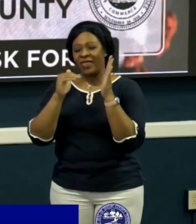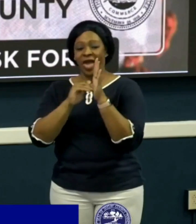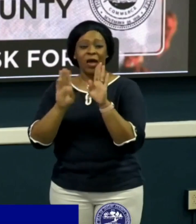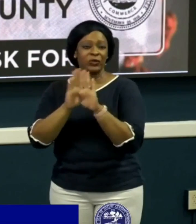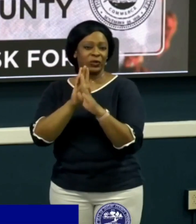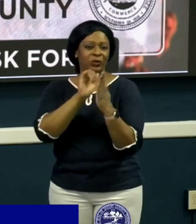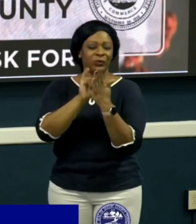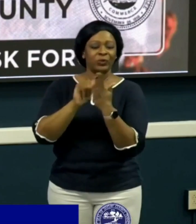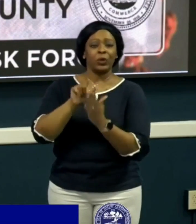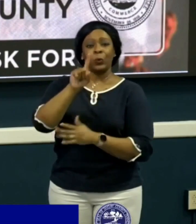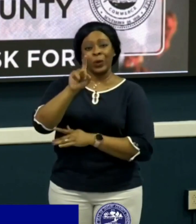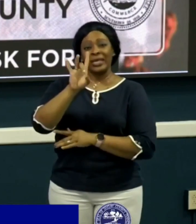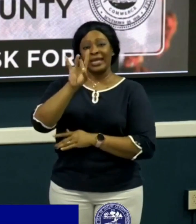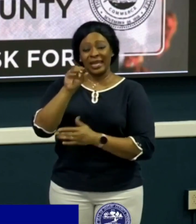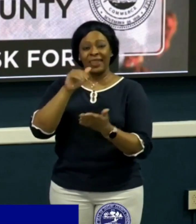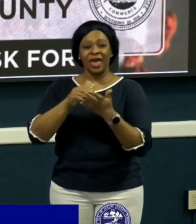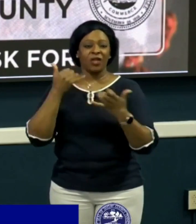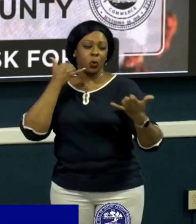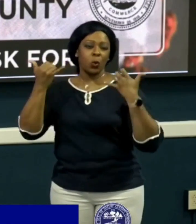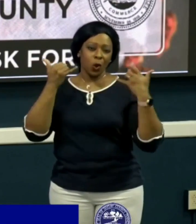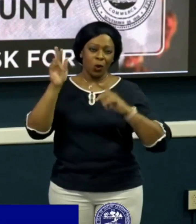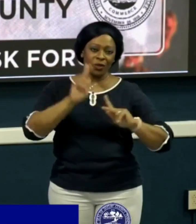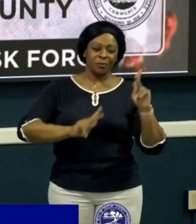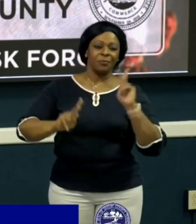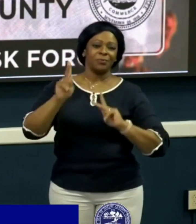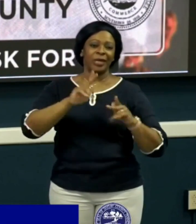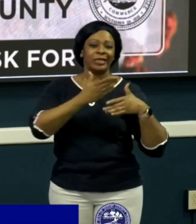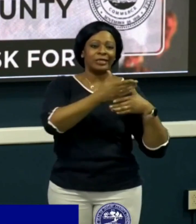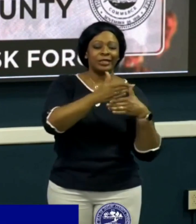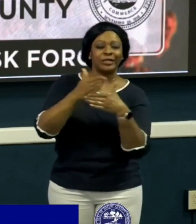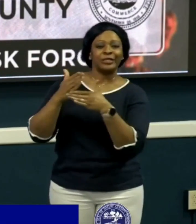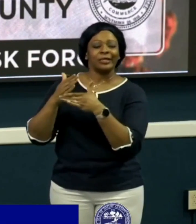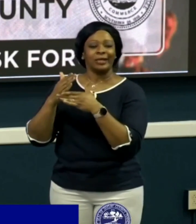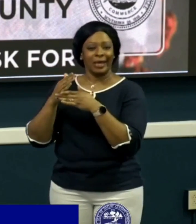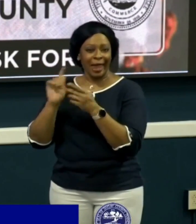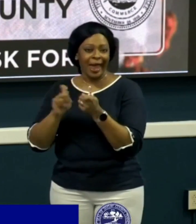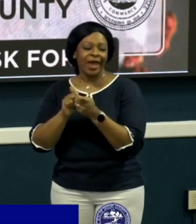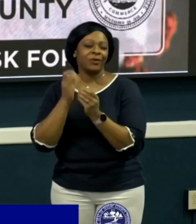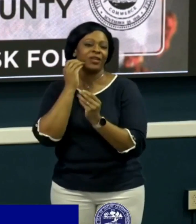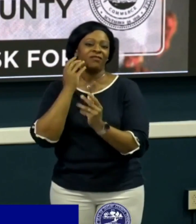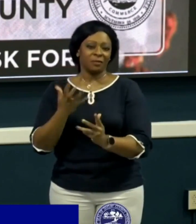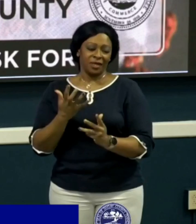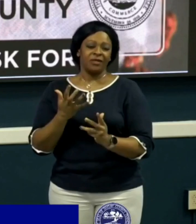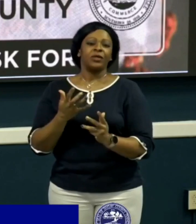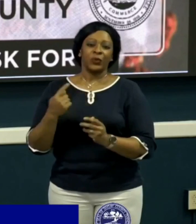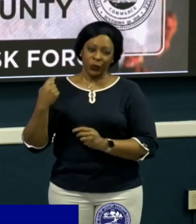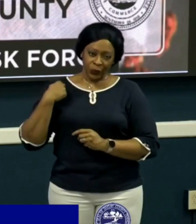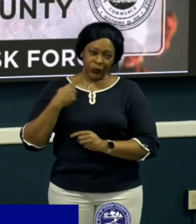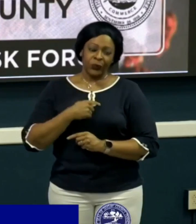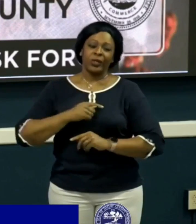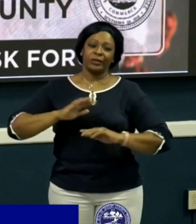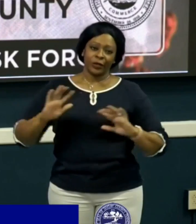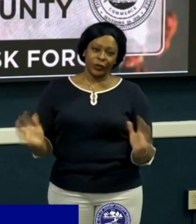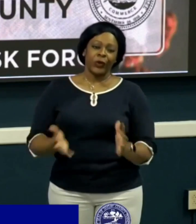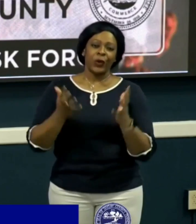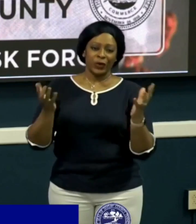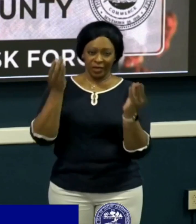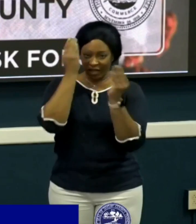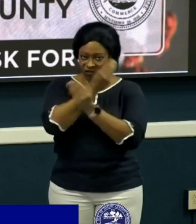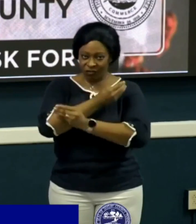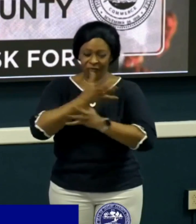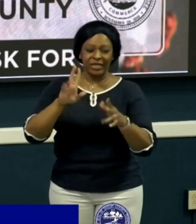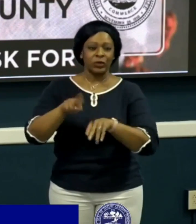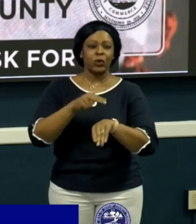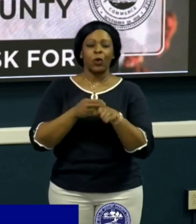made 180,000 phone calls to people's homes to share with them information. So we are pushing information out via our